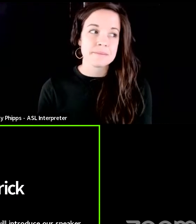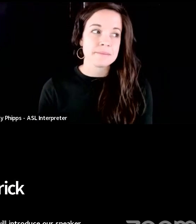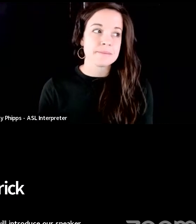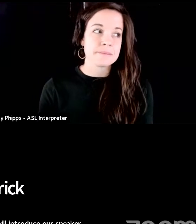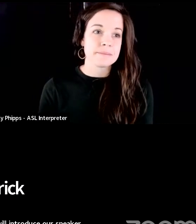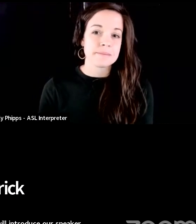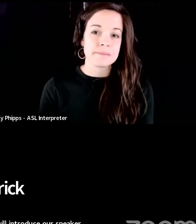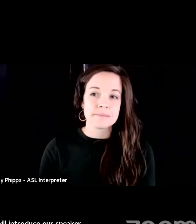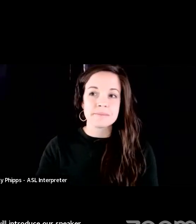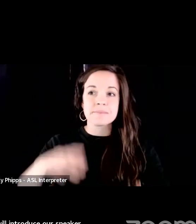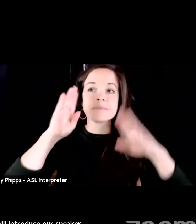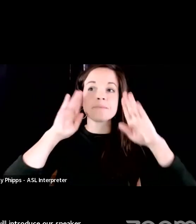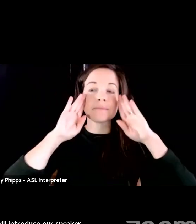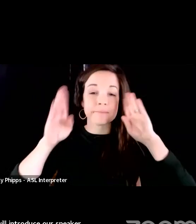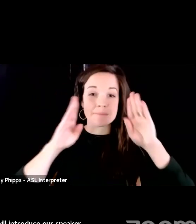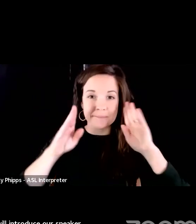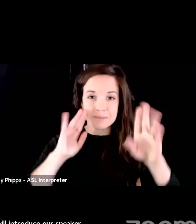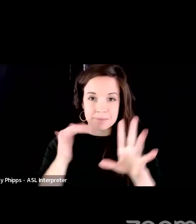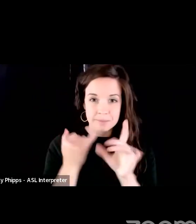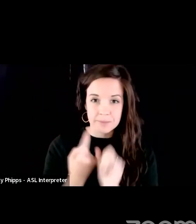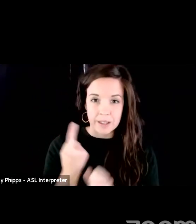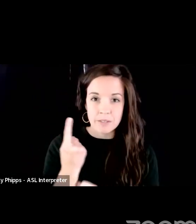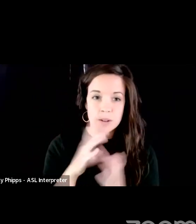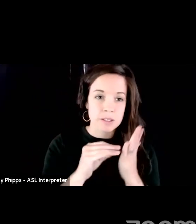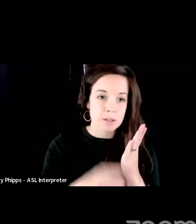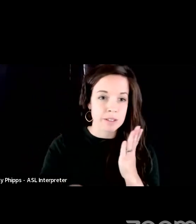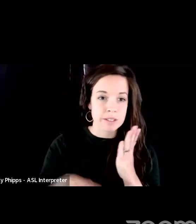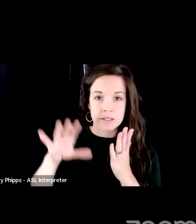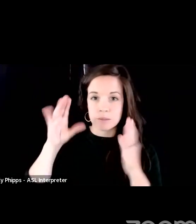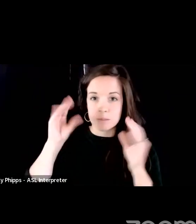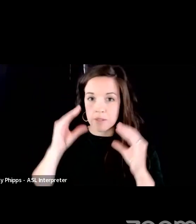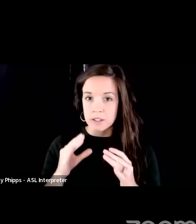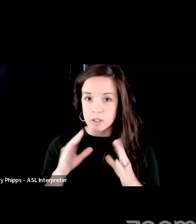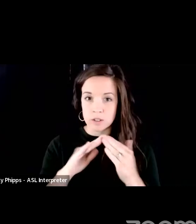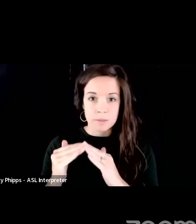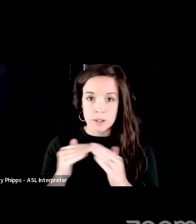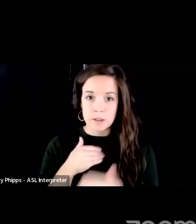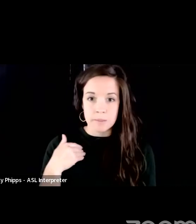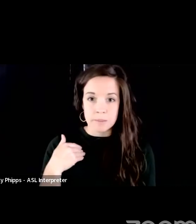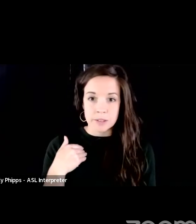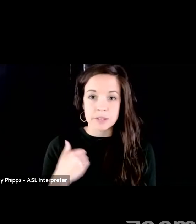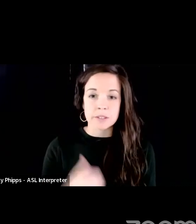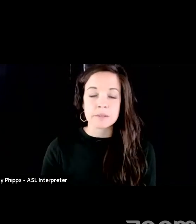Hi, everyone, students, professors, community members.